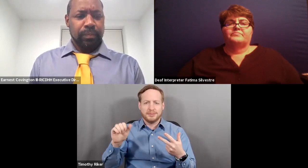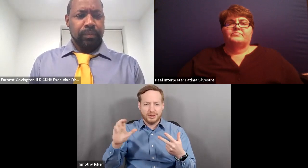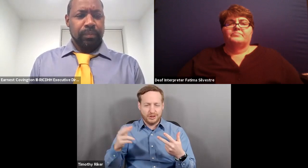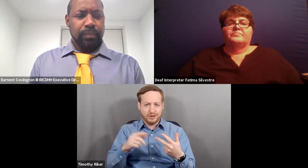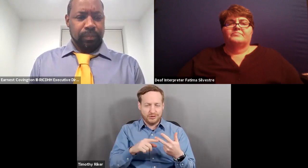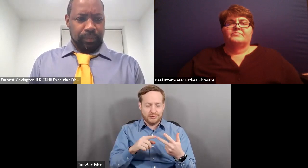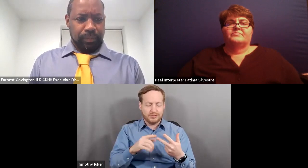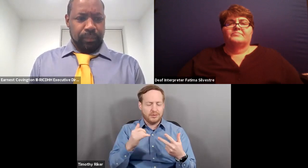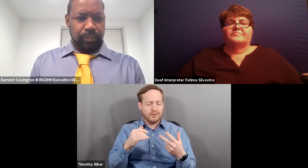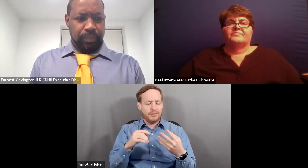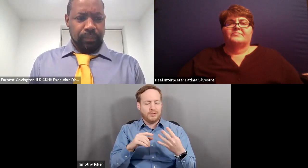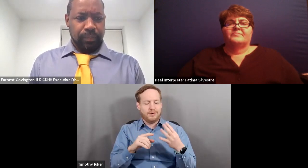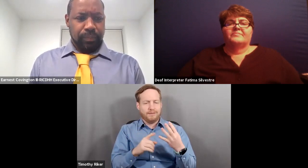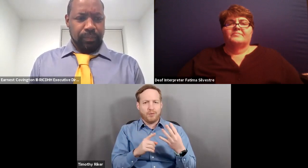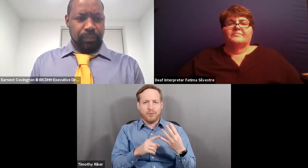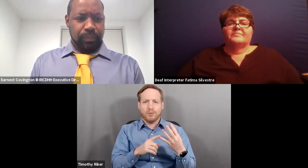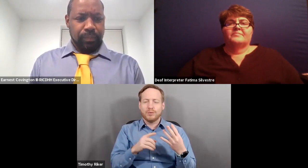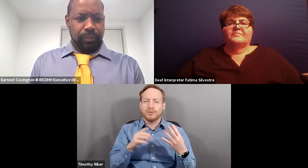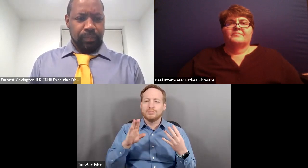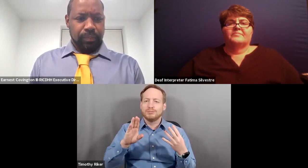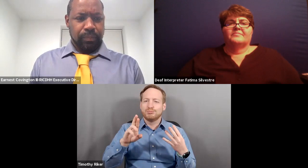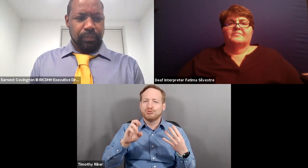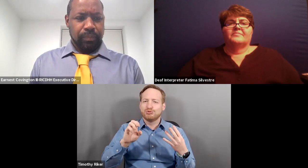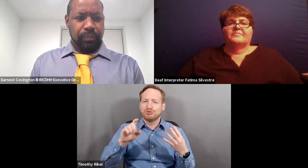and Betsy Beach.